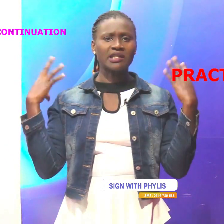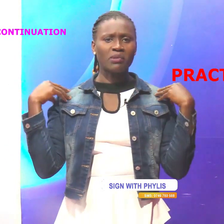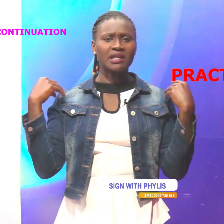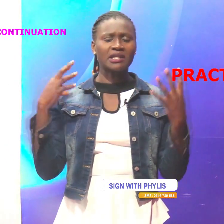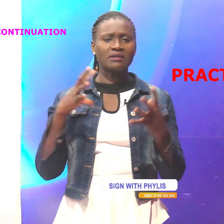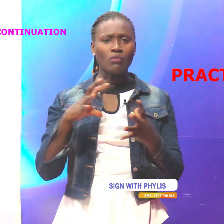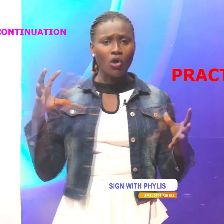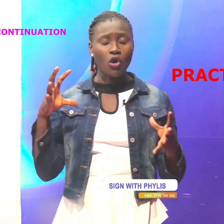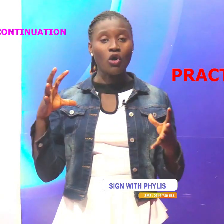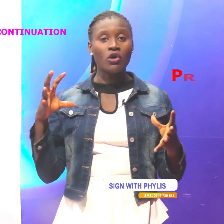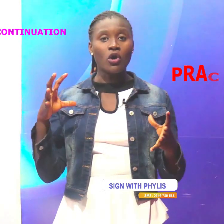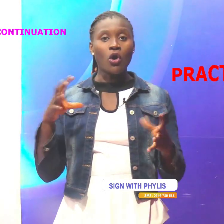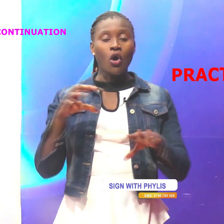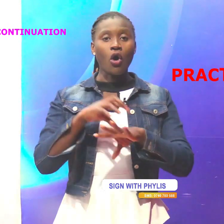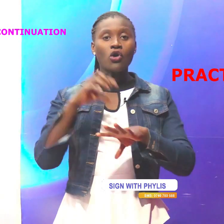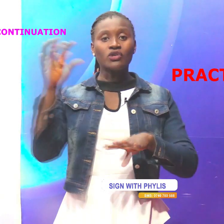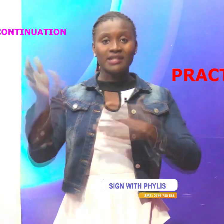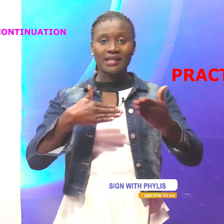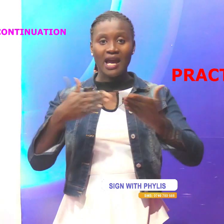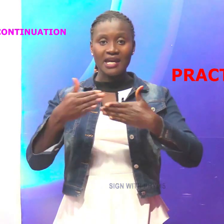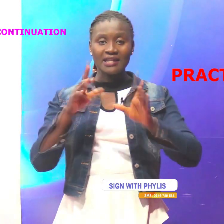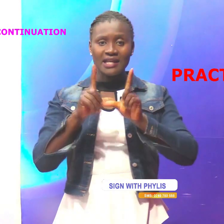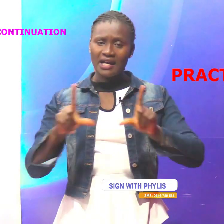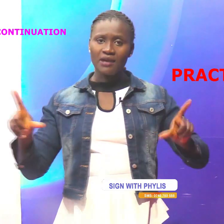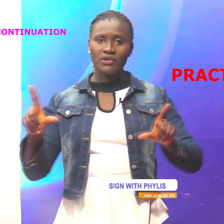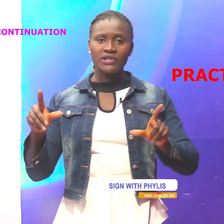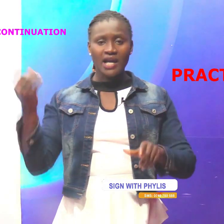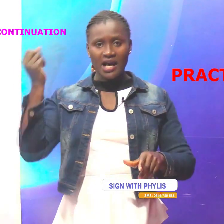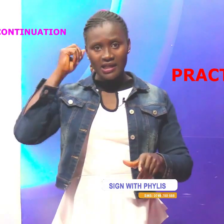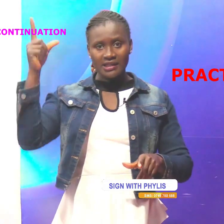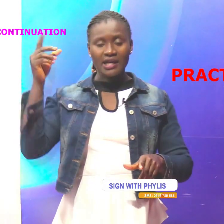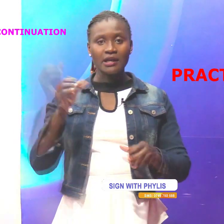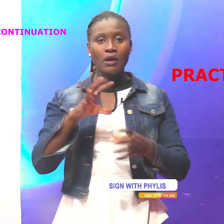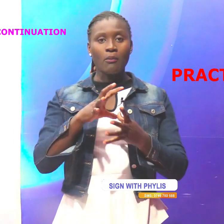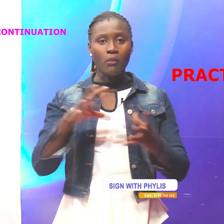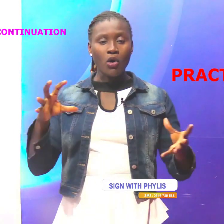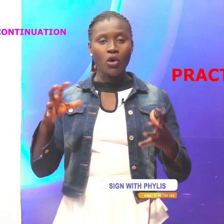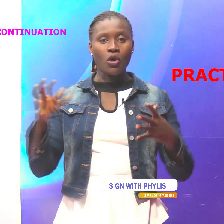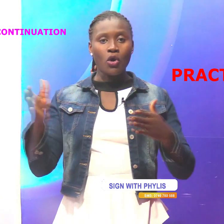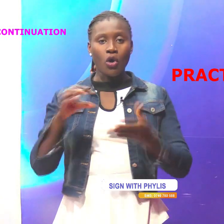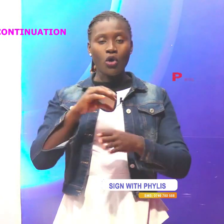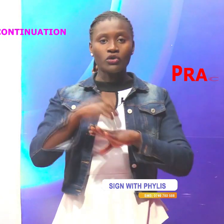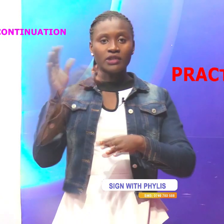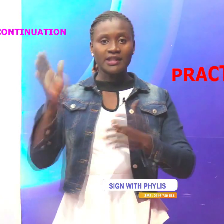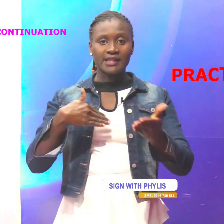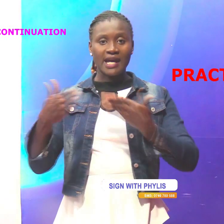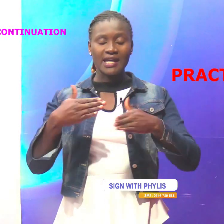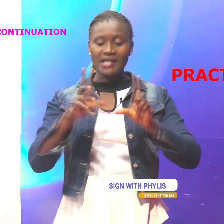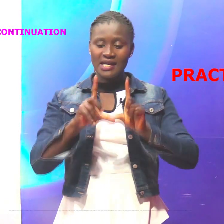practice more on sign language. Understand more on sign